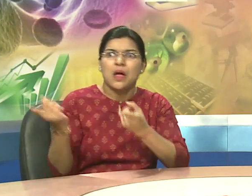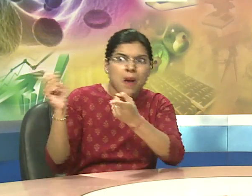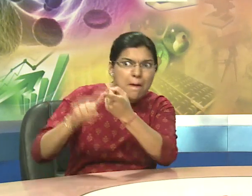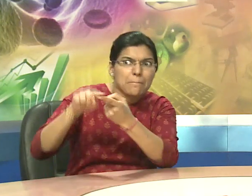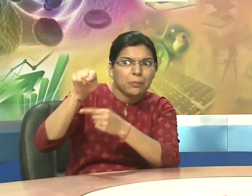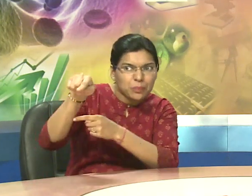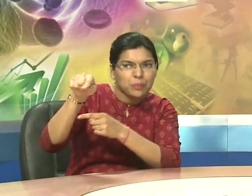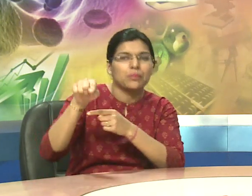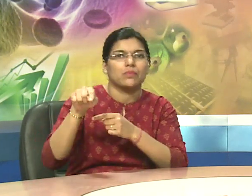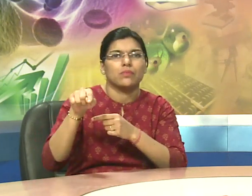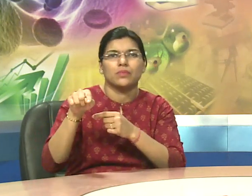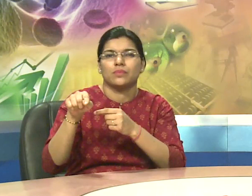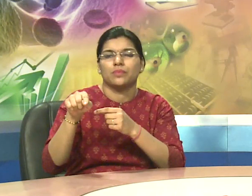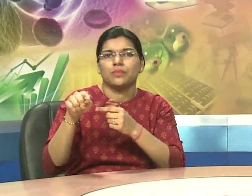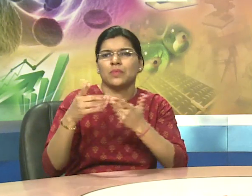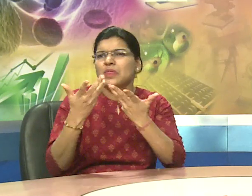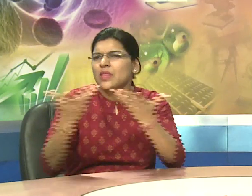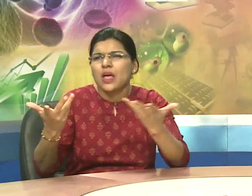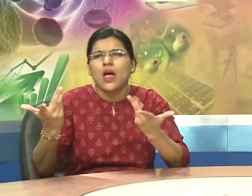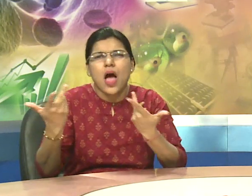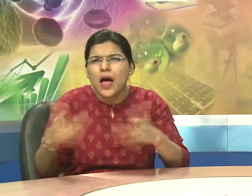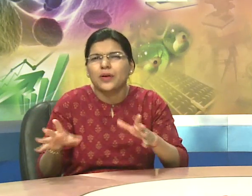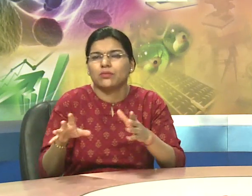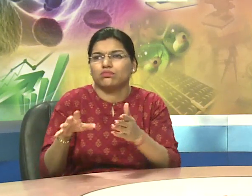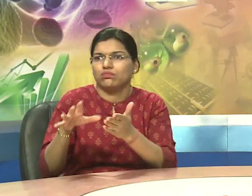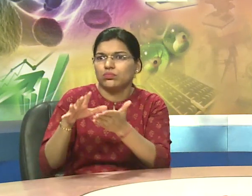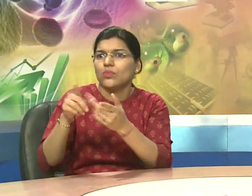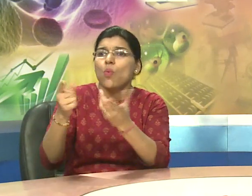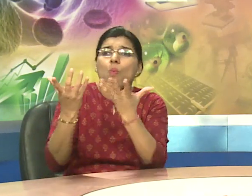Support is easily from transportation.